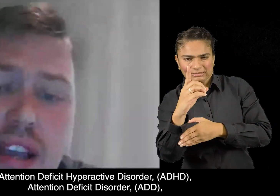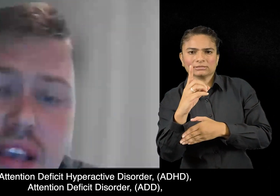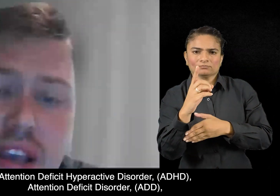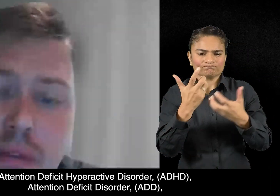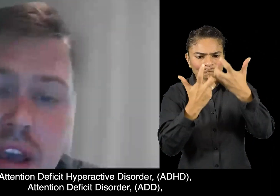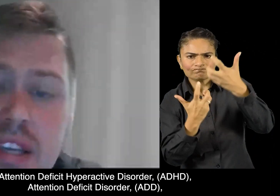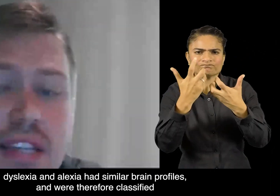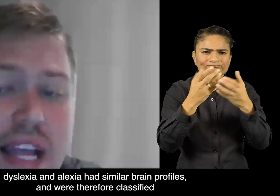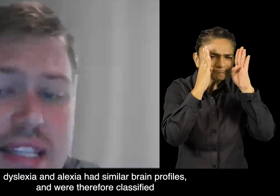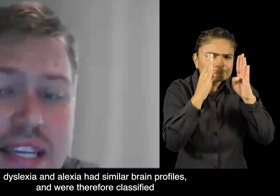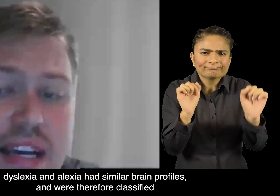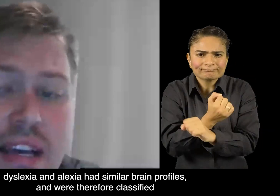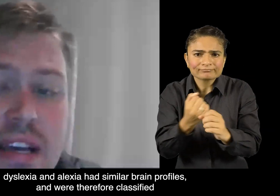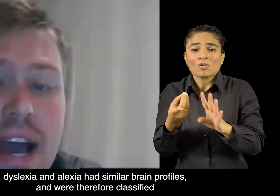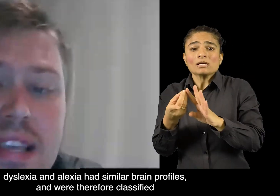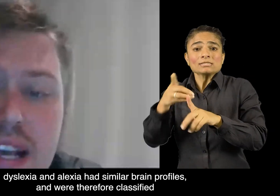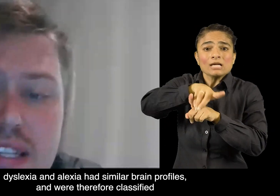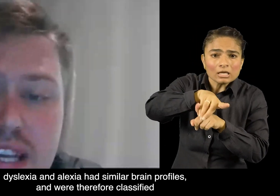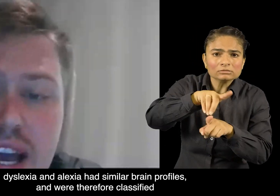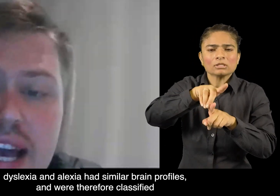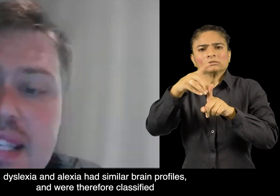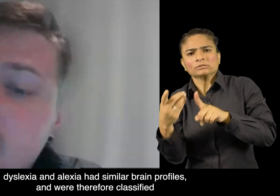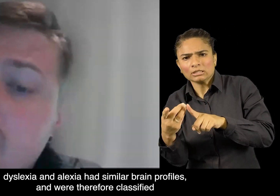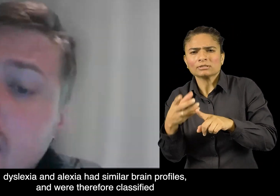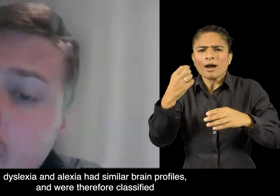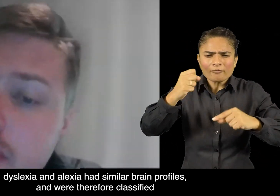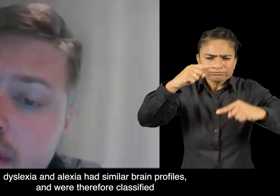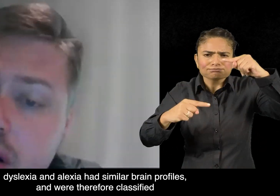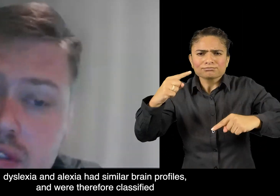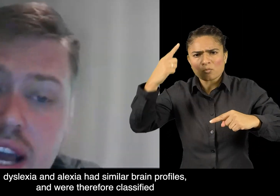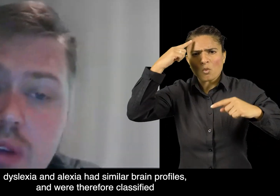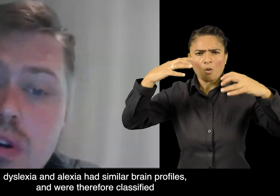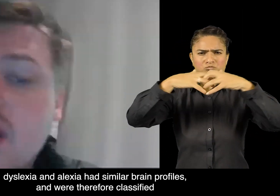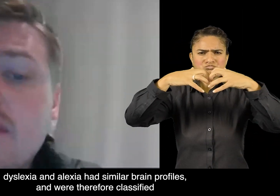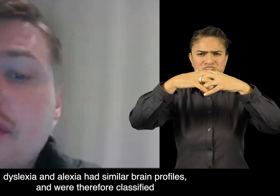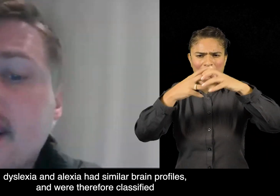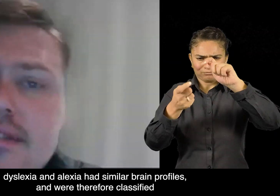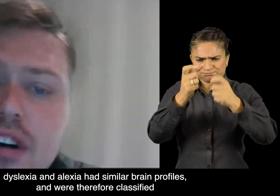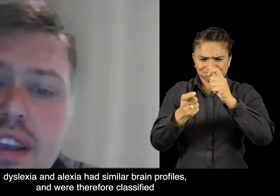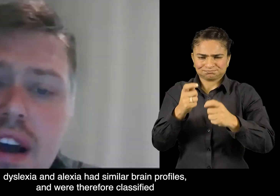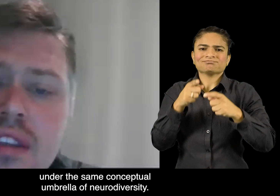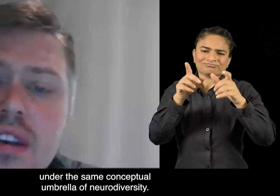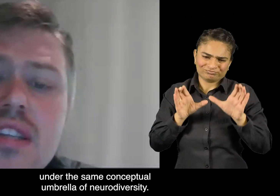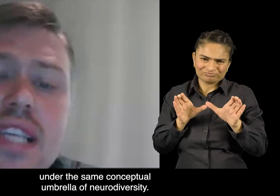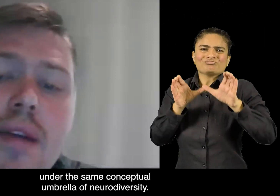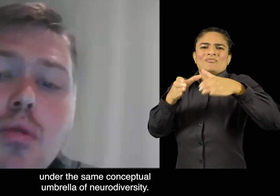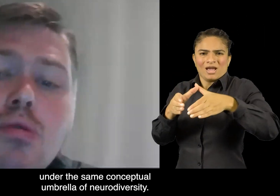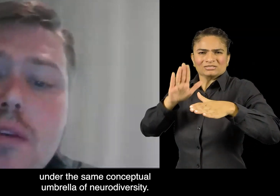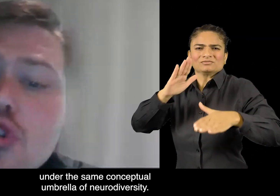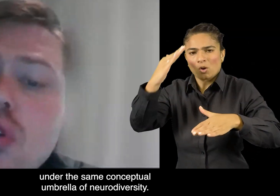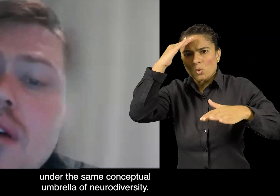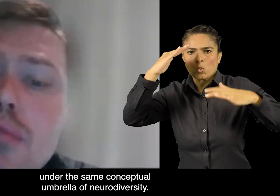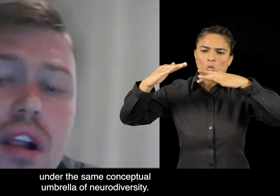disorder, ADD, dyslexia, and alexia had similar brain profiles and were therefore classified under the